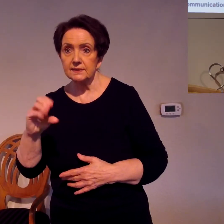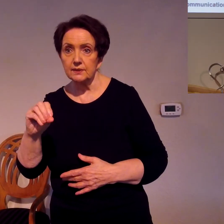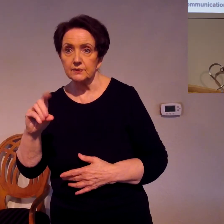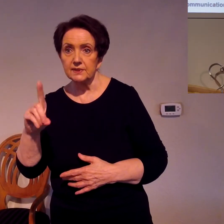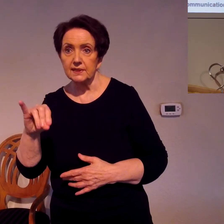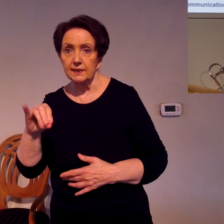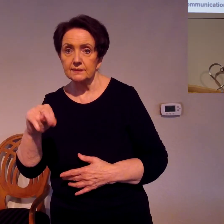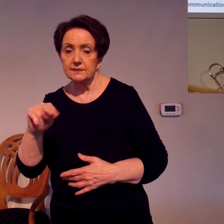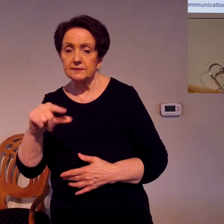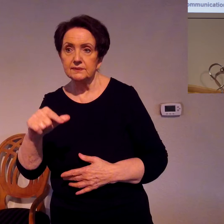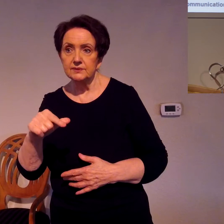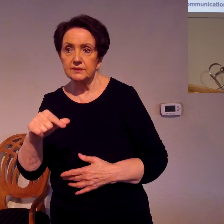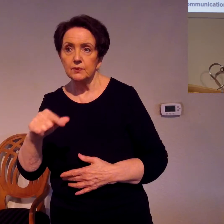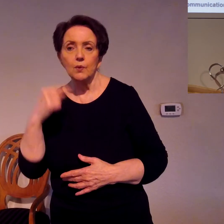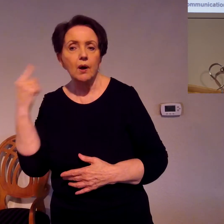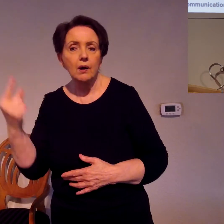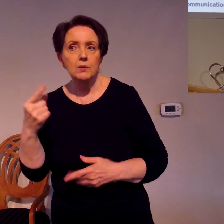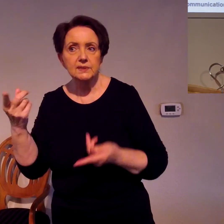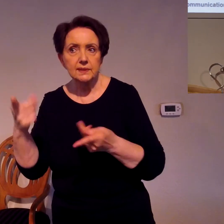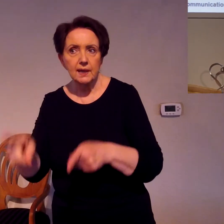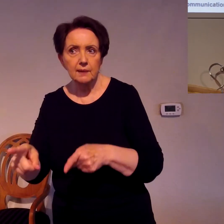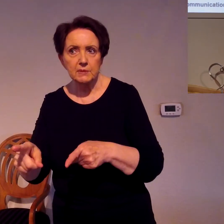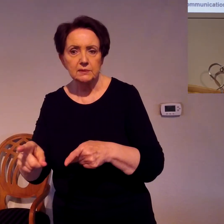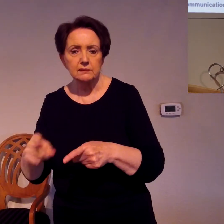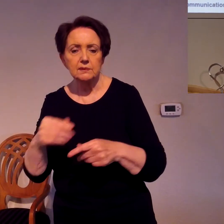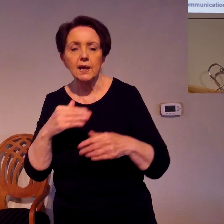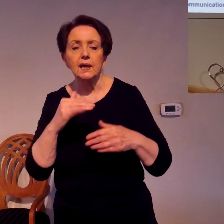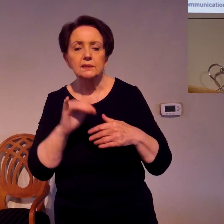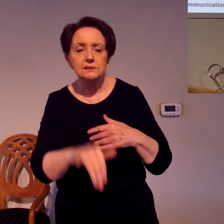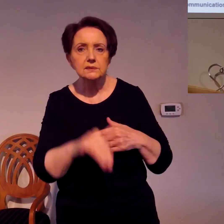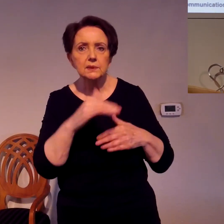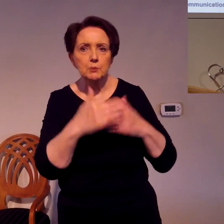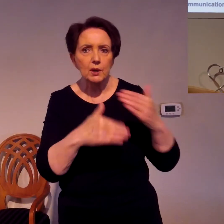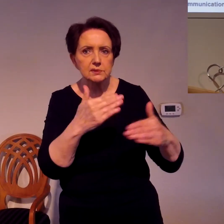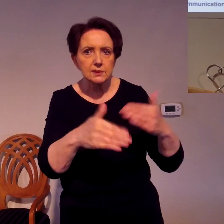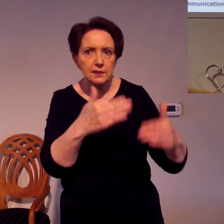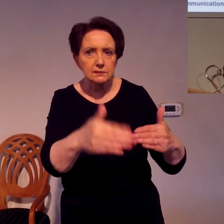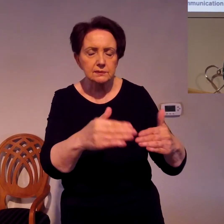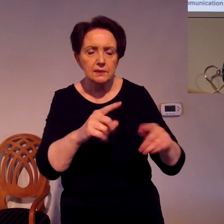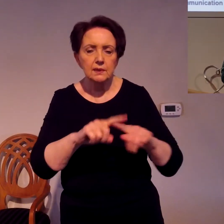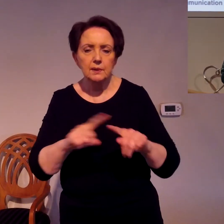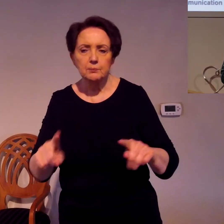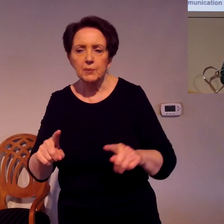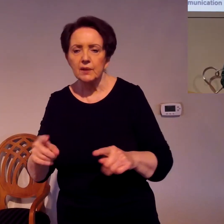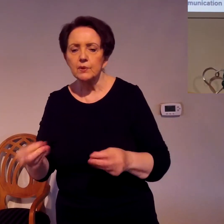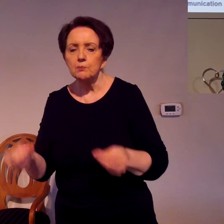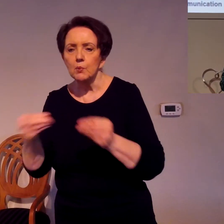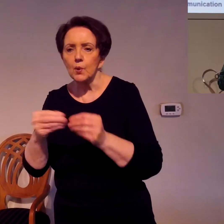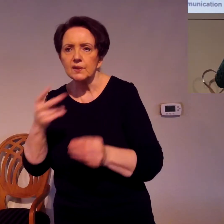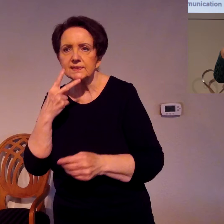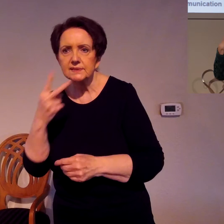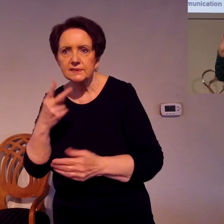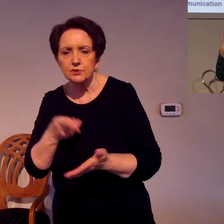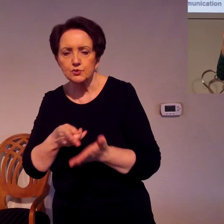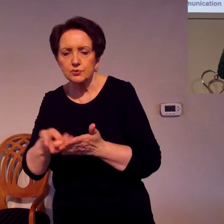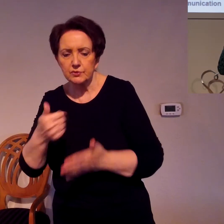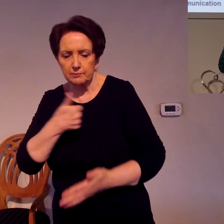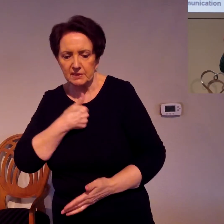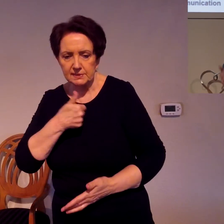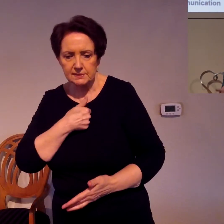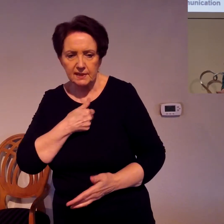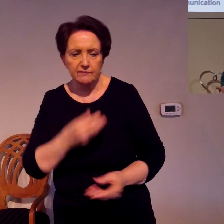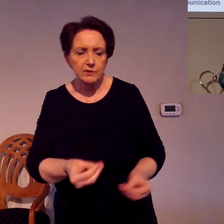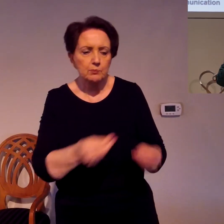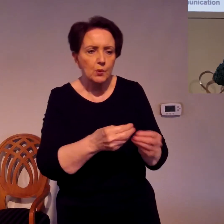process works, and that's how we're designed. But do you see, the more that I see the truth in myself, the more I see the truth